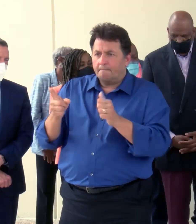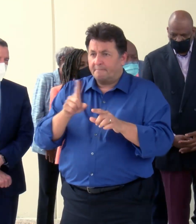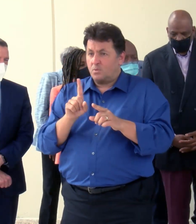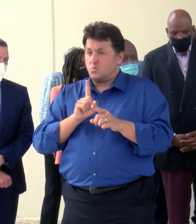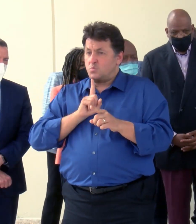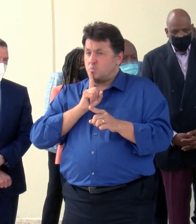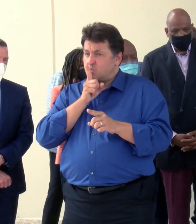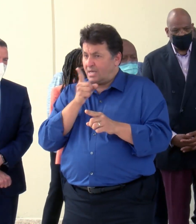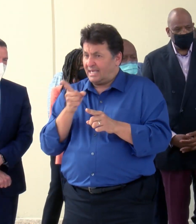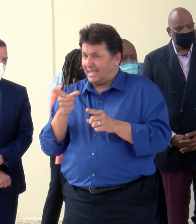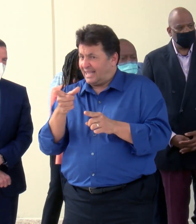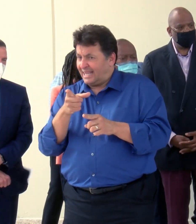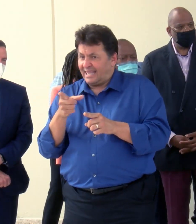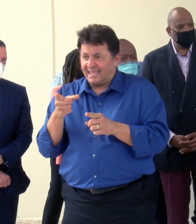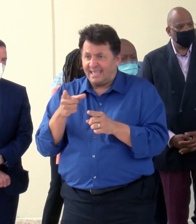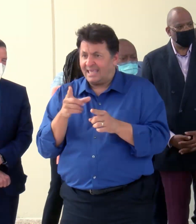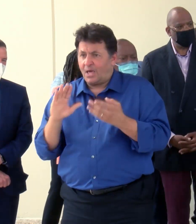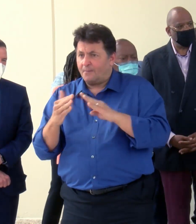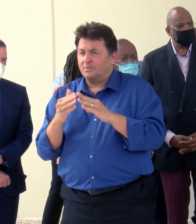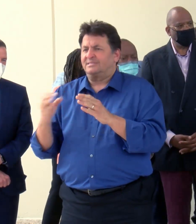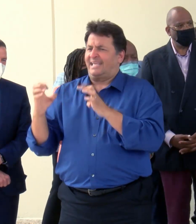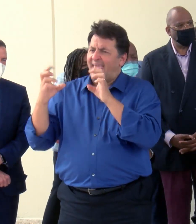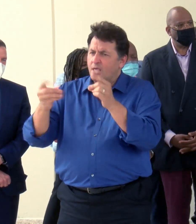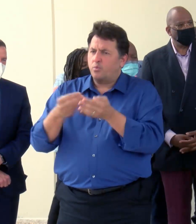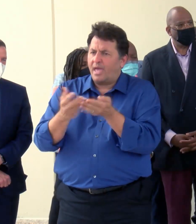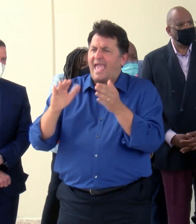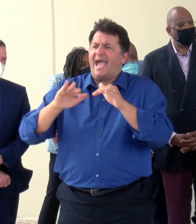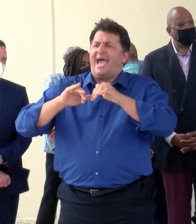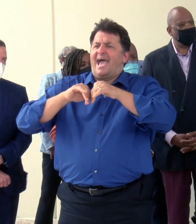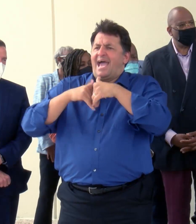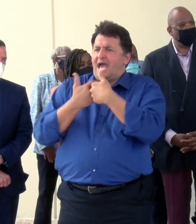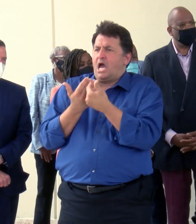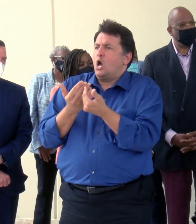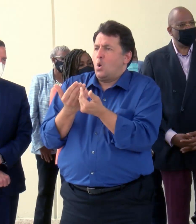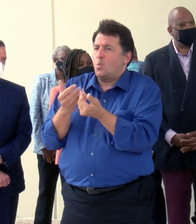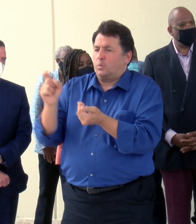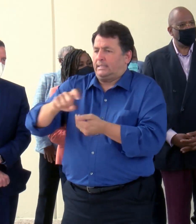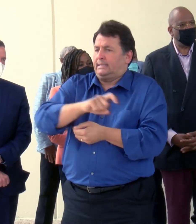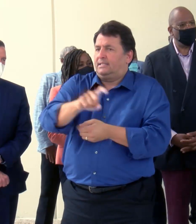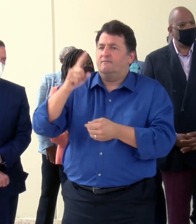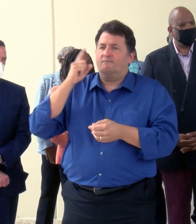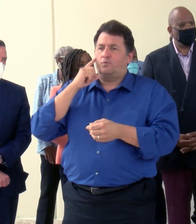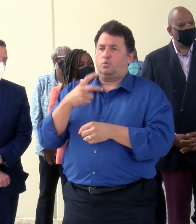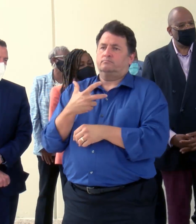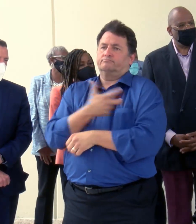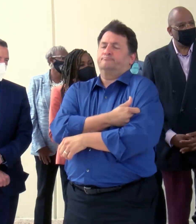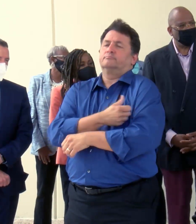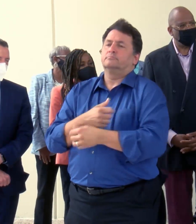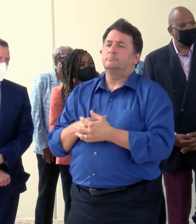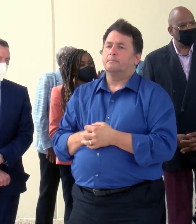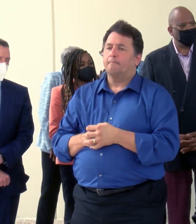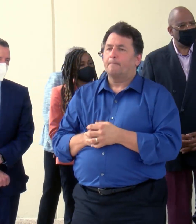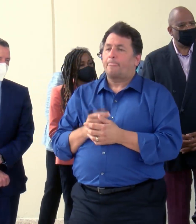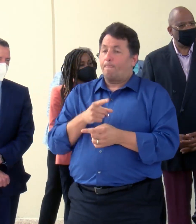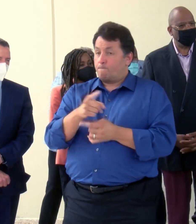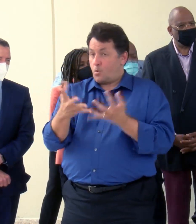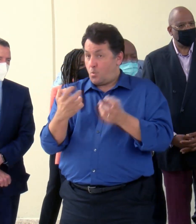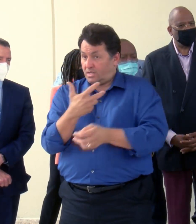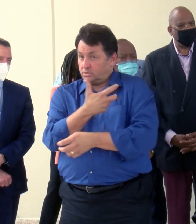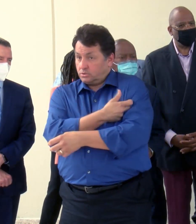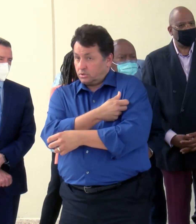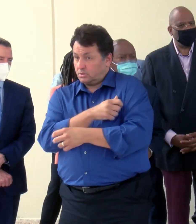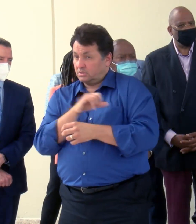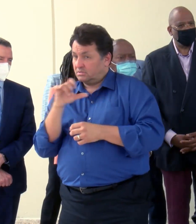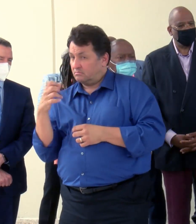to educate, to give you the information that you need so that you can make an educated decision and an informed decision on whether or not to